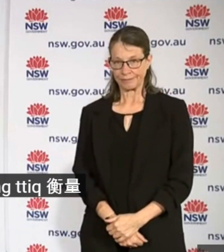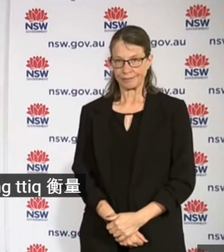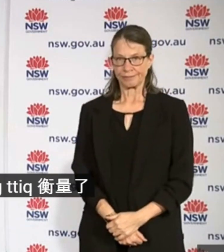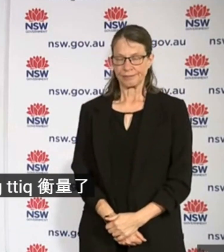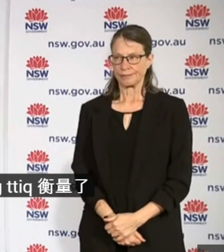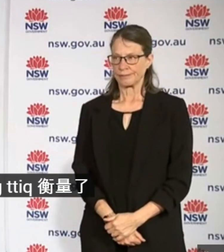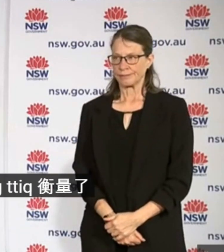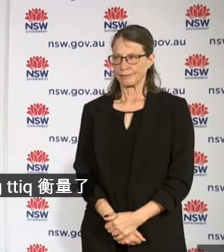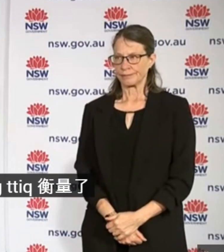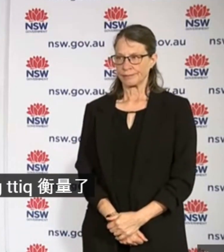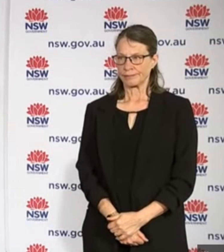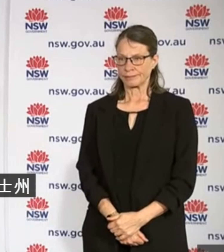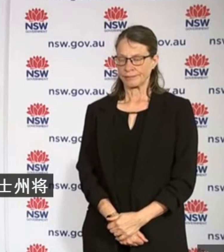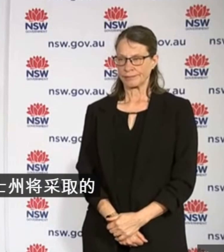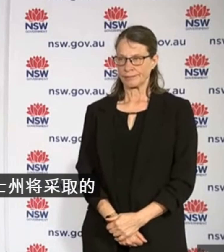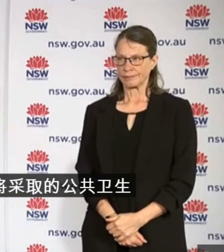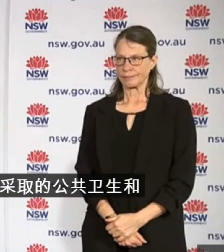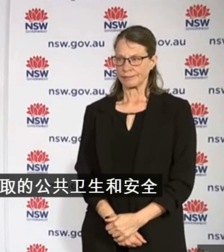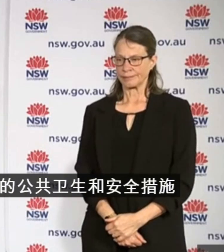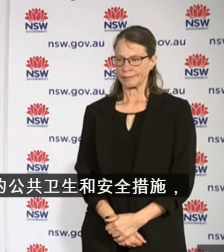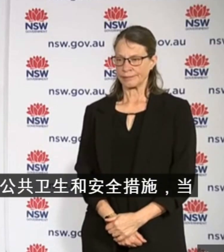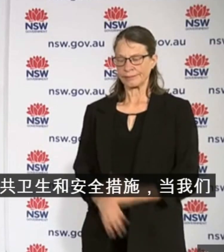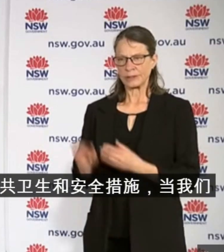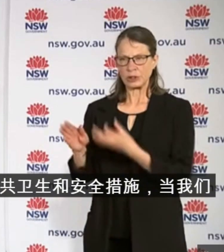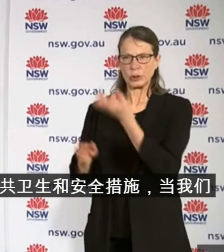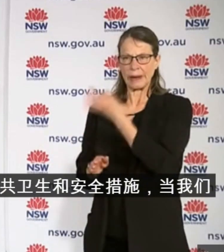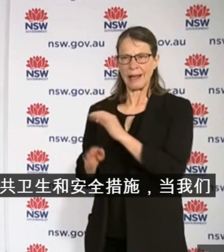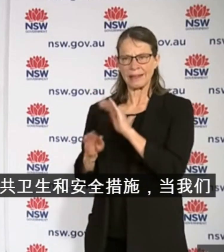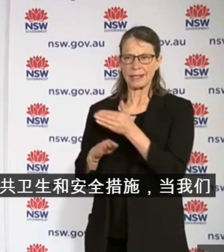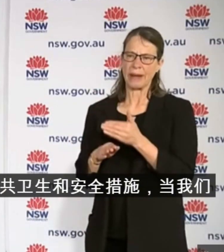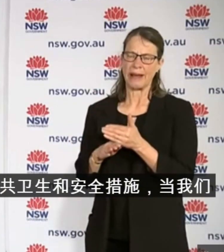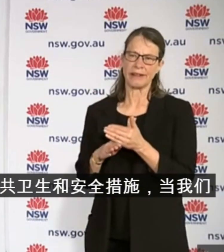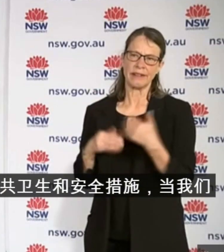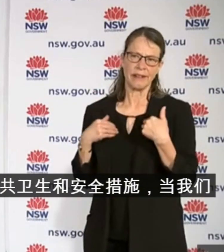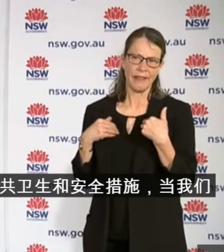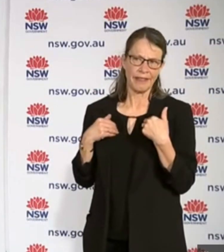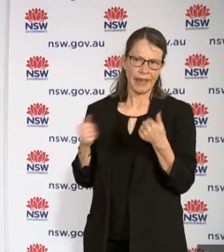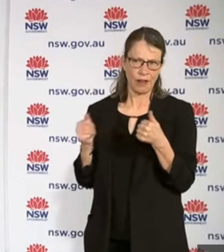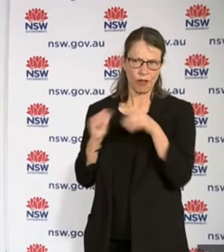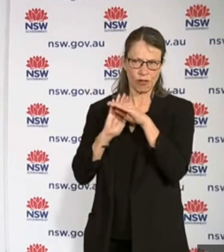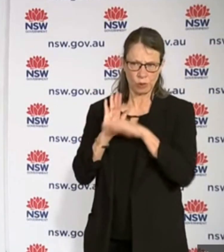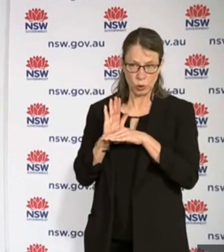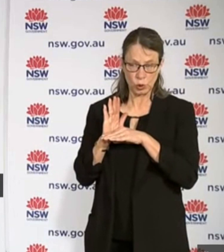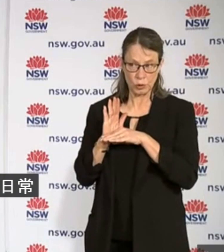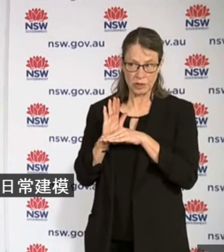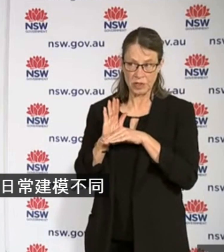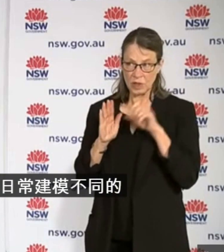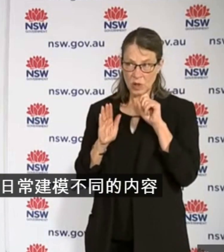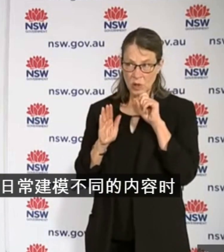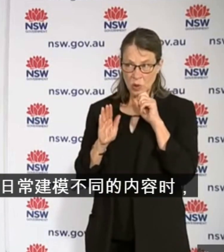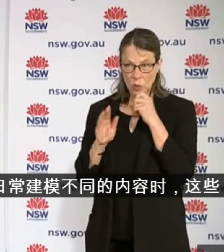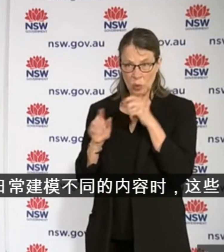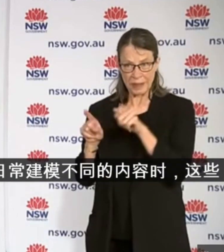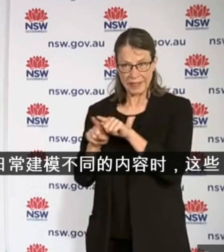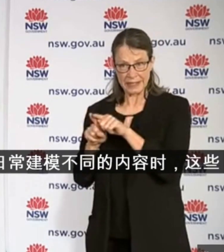the public health and safety measures that will be in place in New South Wales when we open up are different to what is in the Doherty modelling at that number of cases.